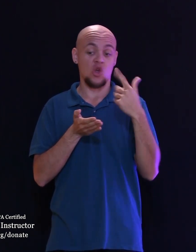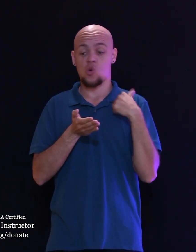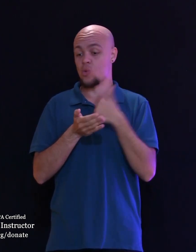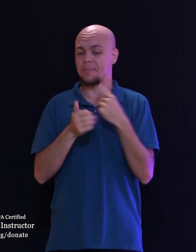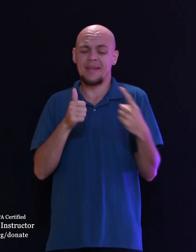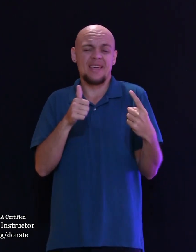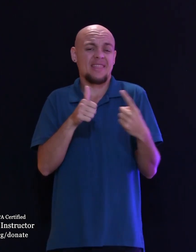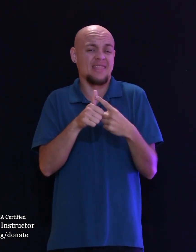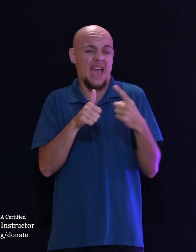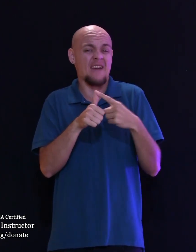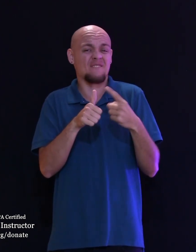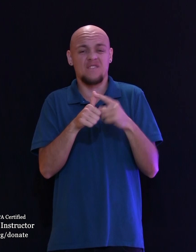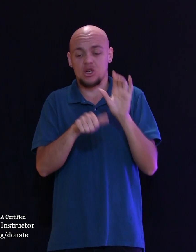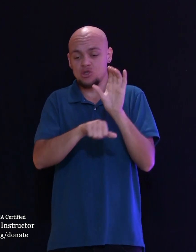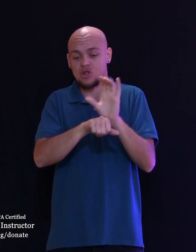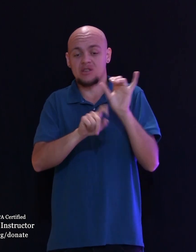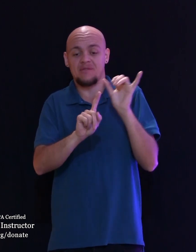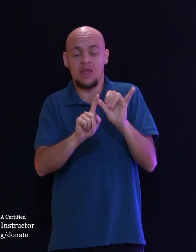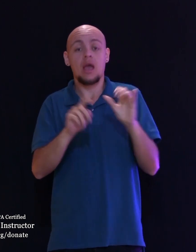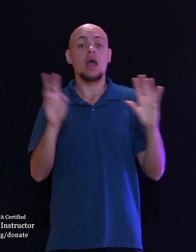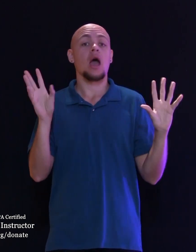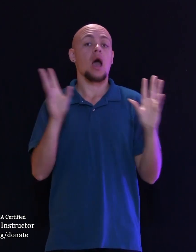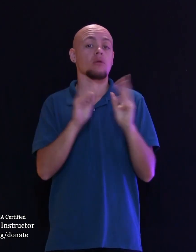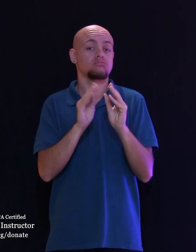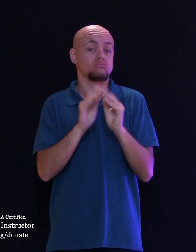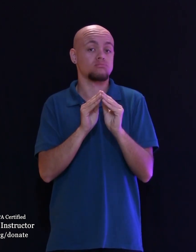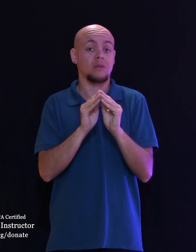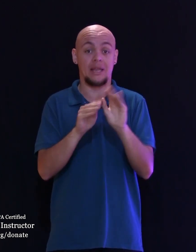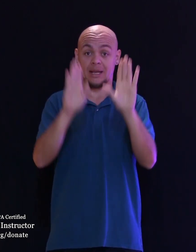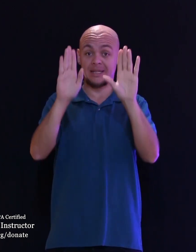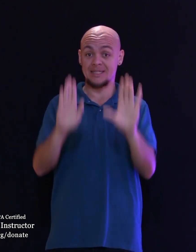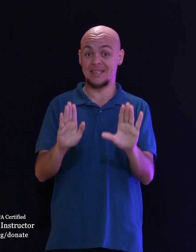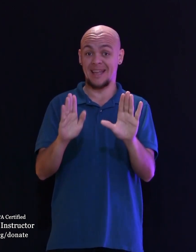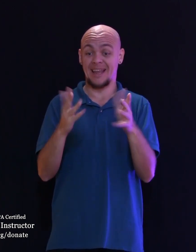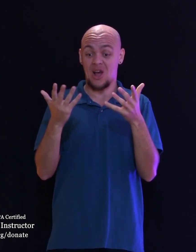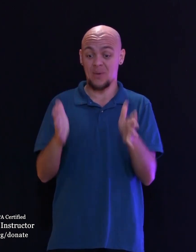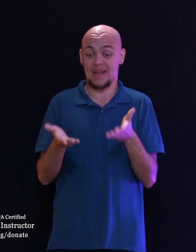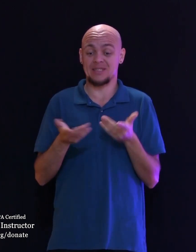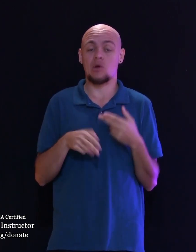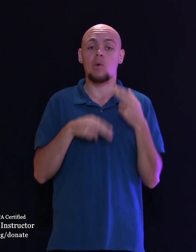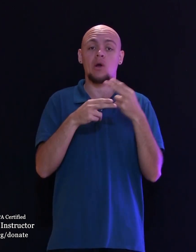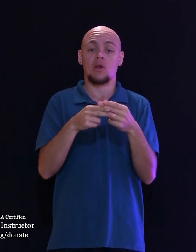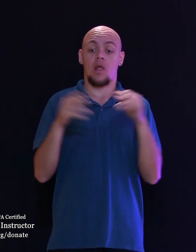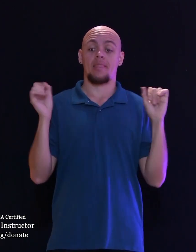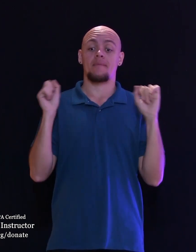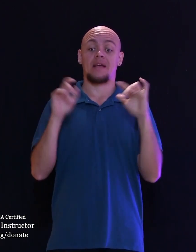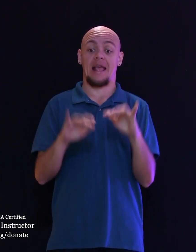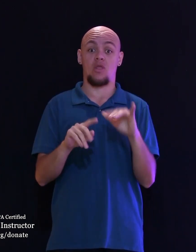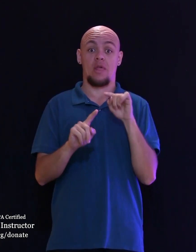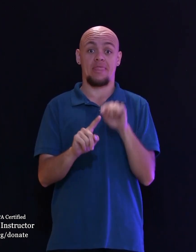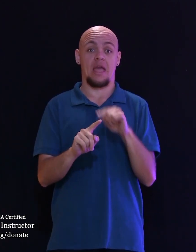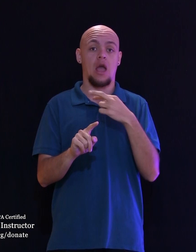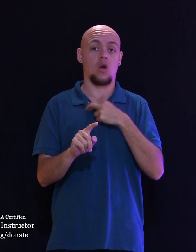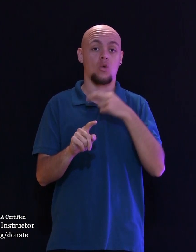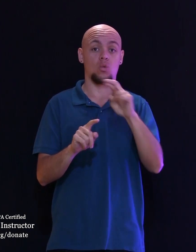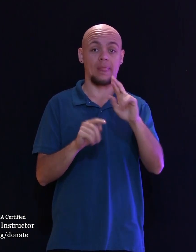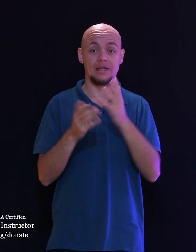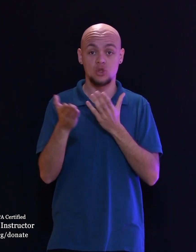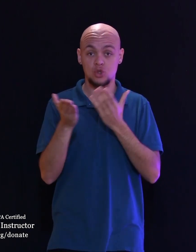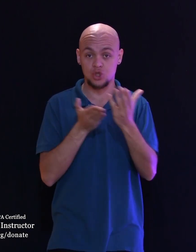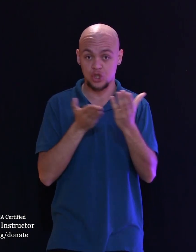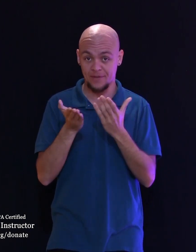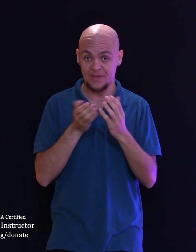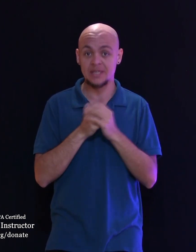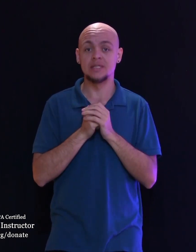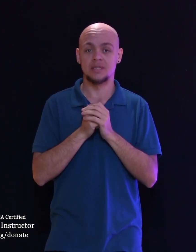We'll be the first church of 7-card stud. And we meet on Sunday already. How cool is that? So we'll just call our Sunday gatherings, a religious